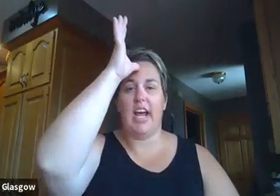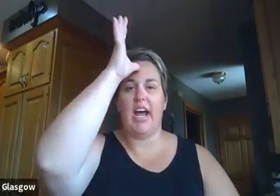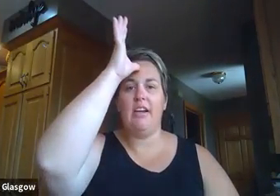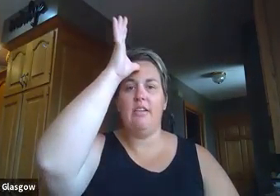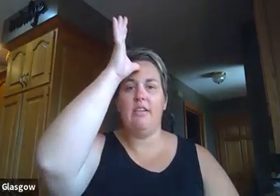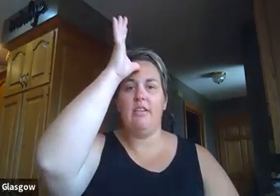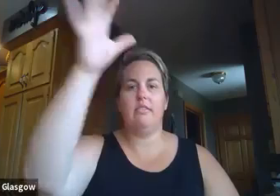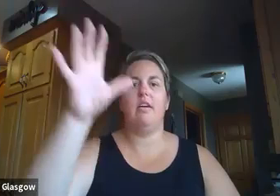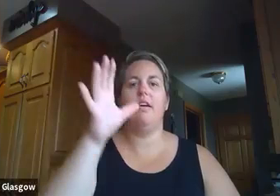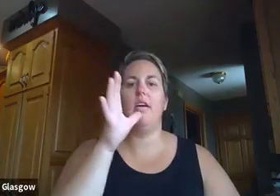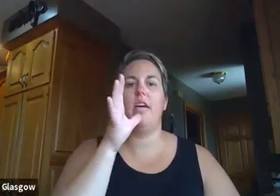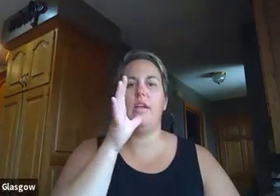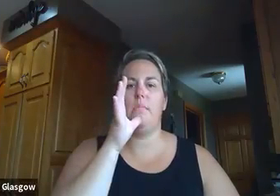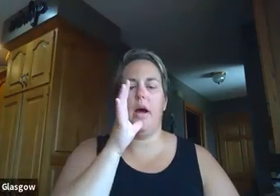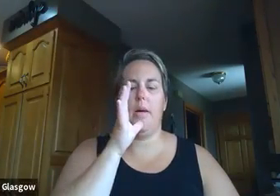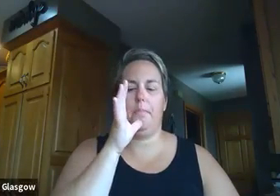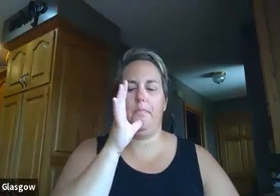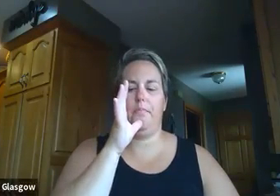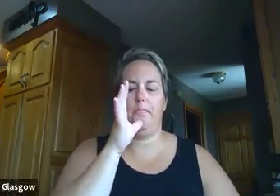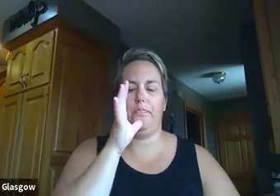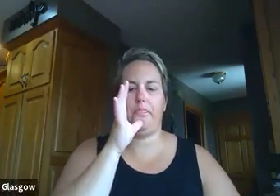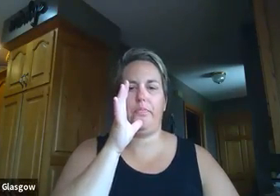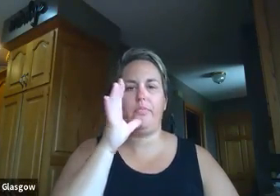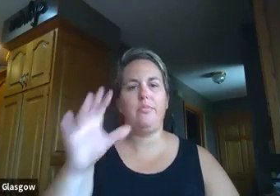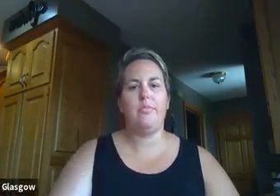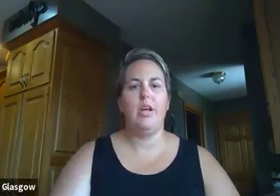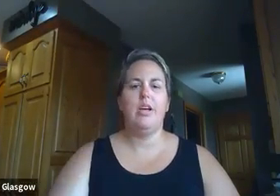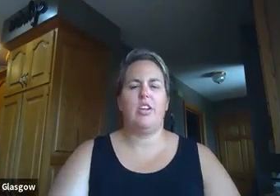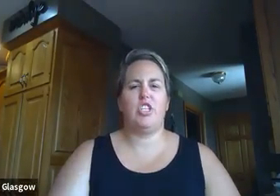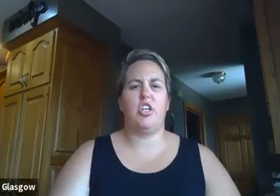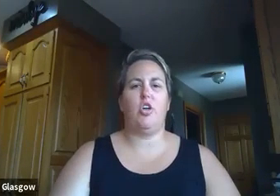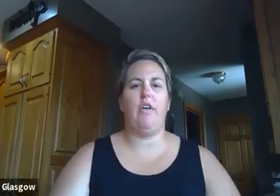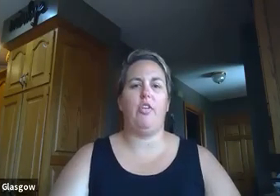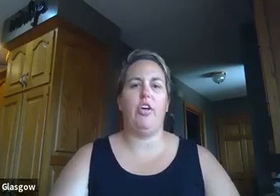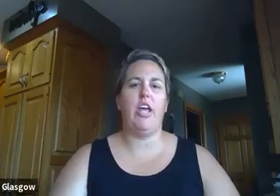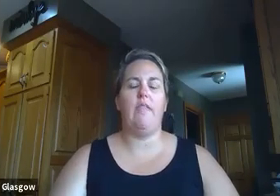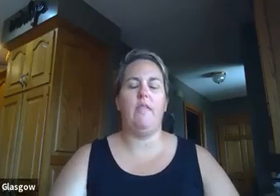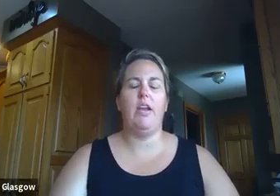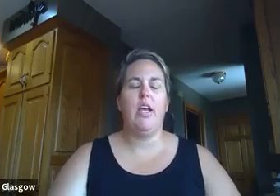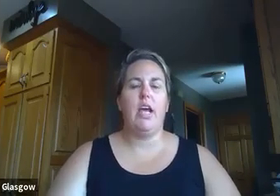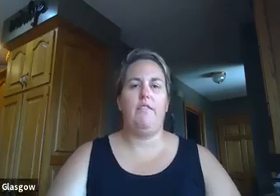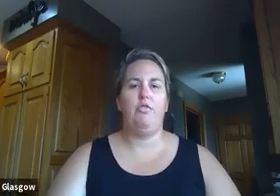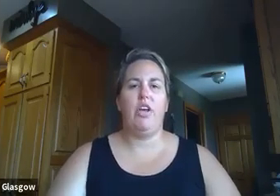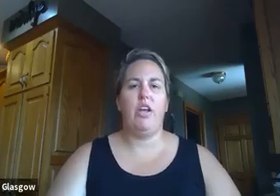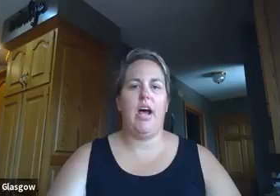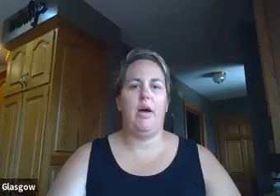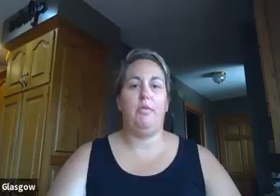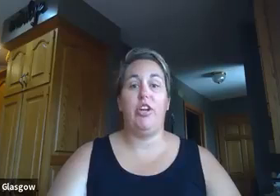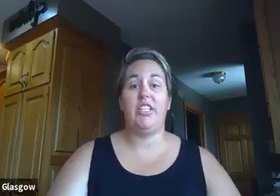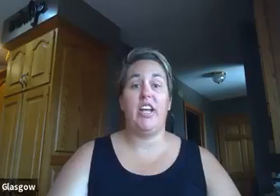dad and mom. So that's just a little helpful hint. And then if you did your niece and